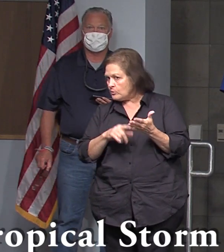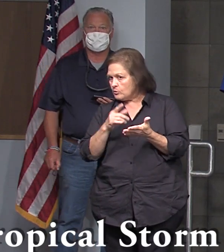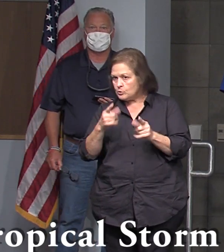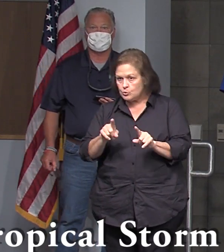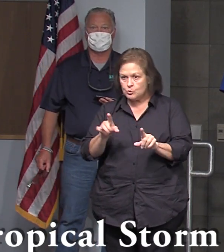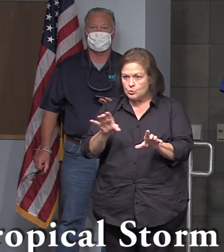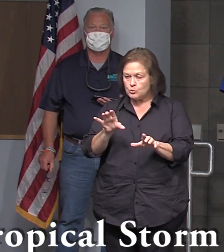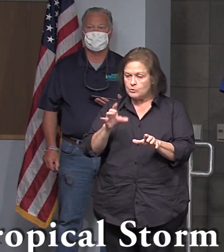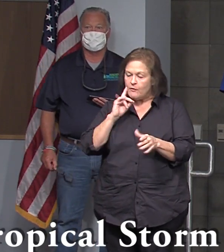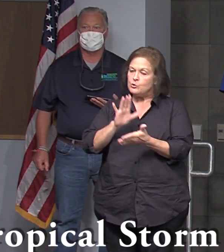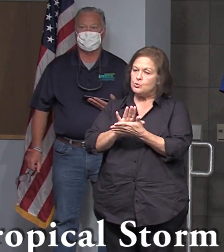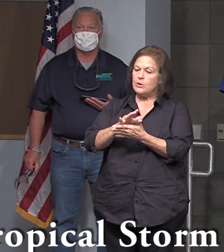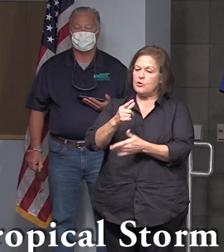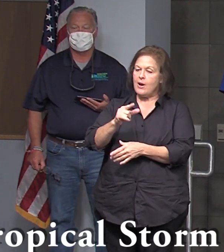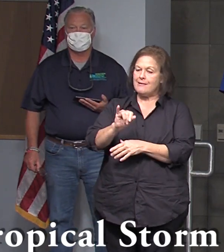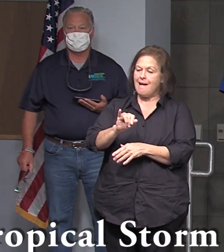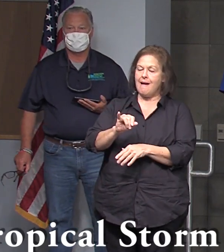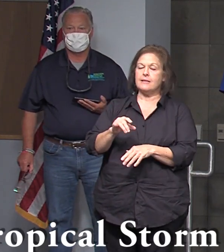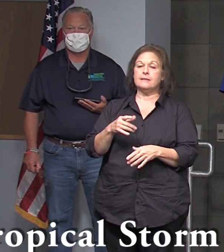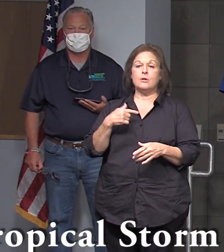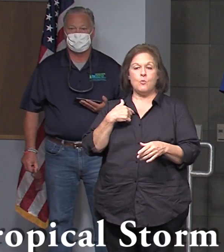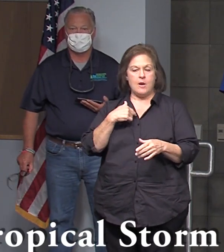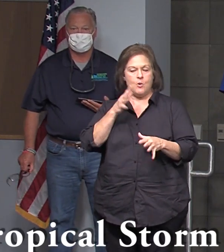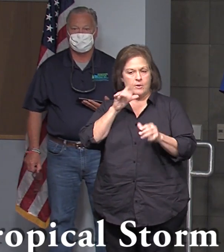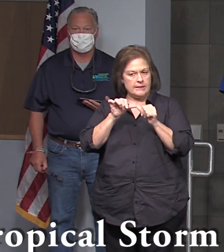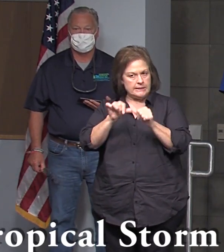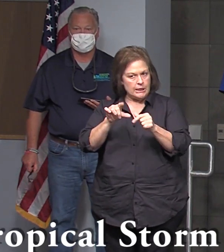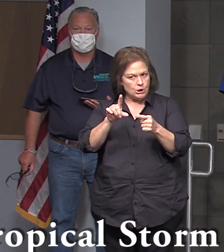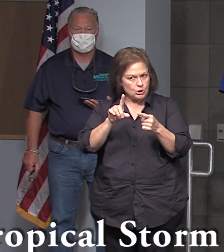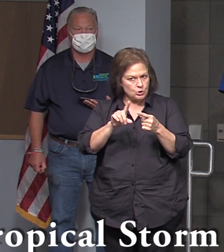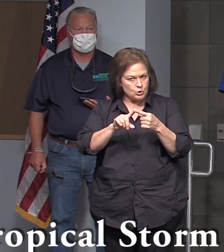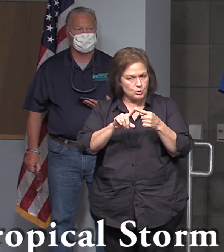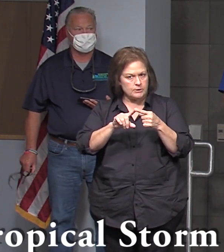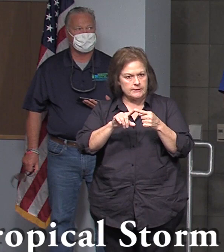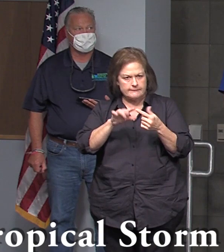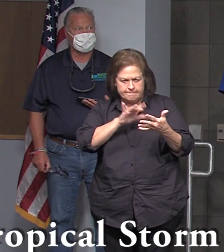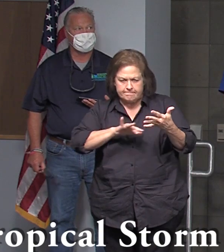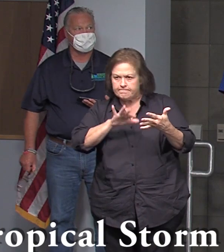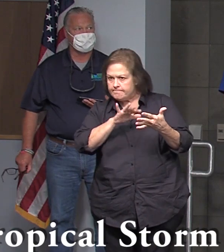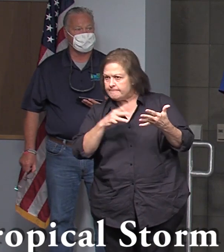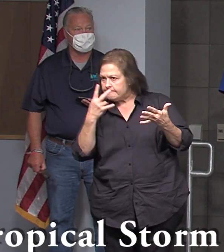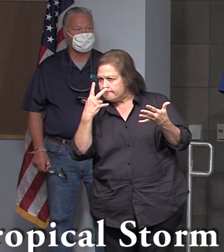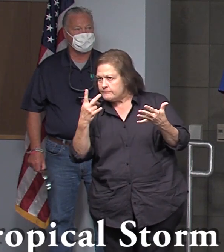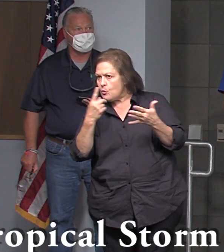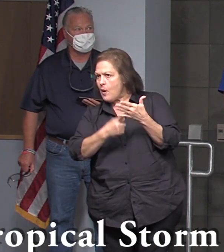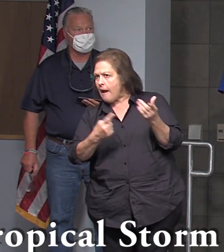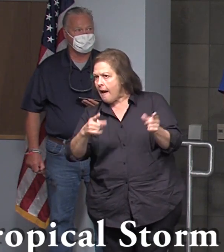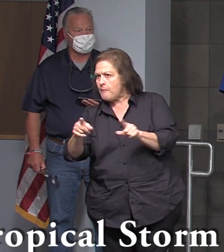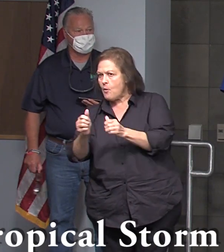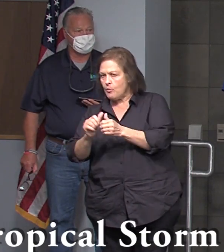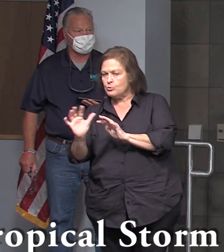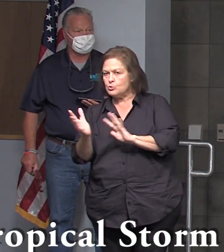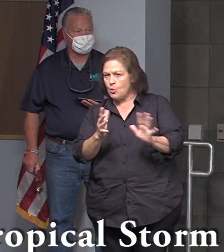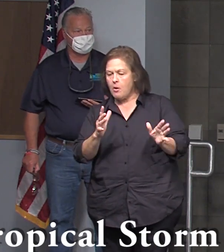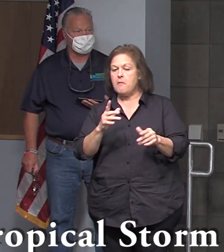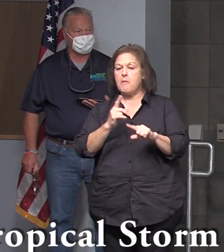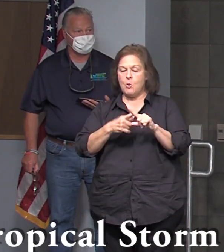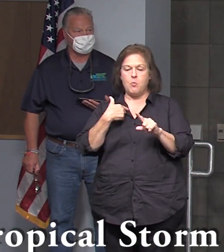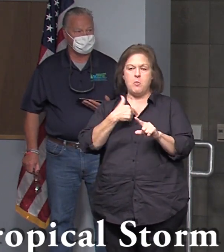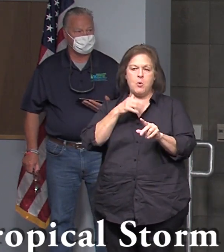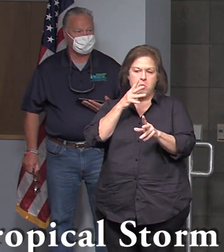Isle and Lafitte. We will continue to closely monitor the situation and keep our employees and families informed. Thank you.